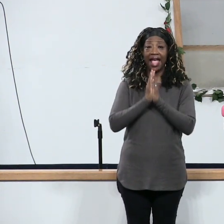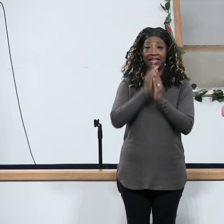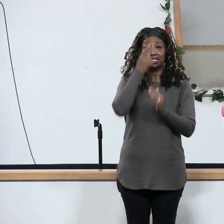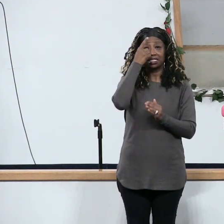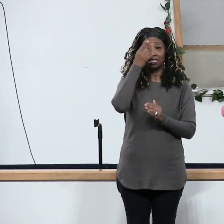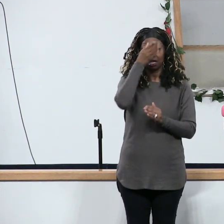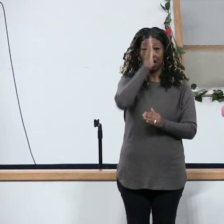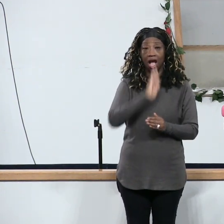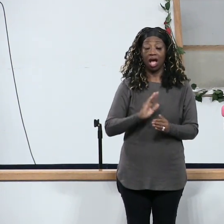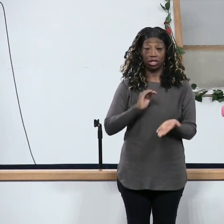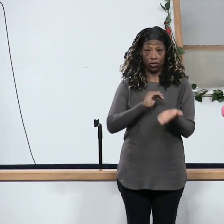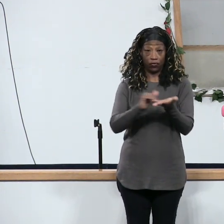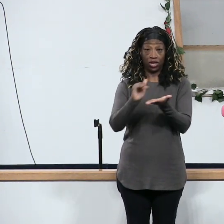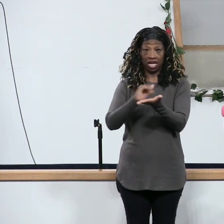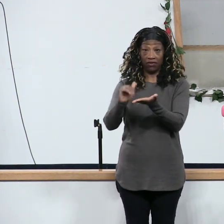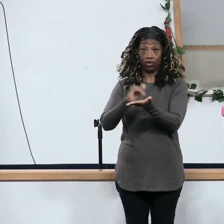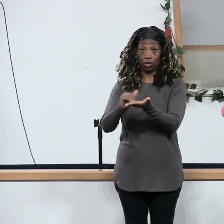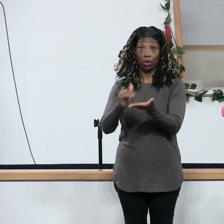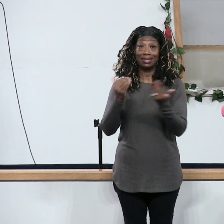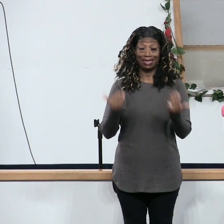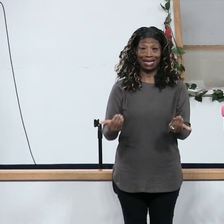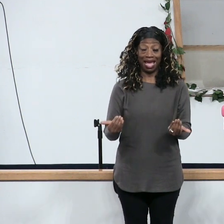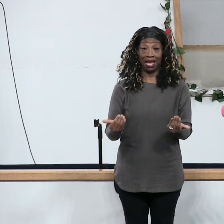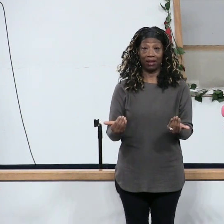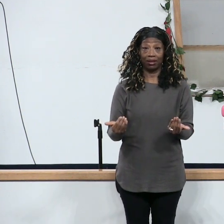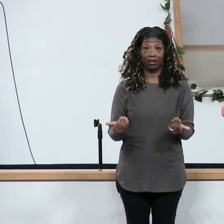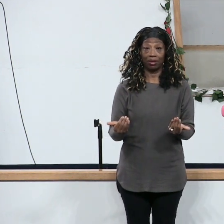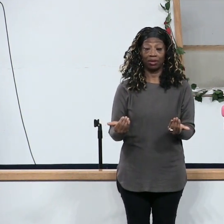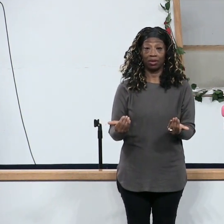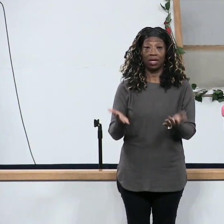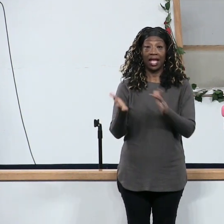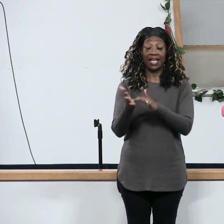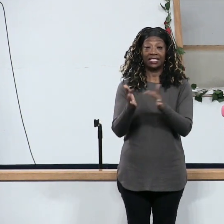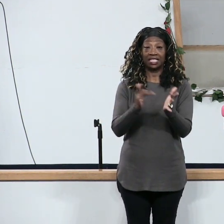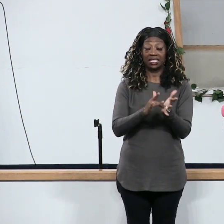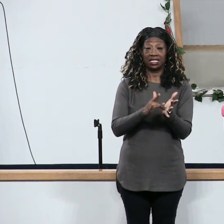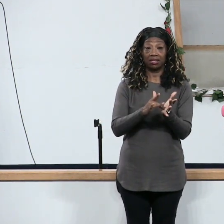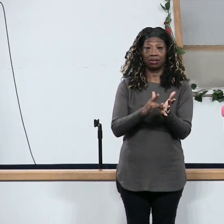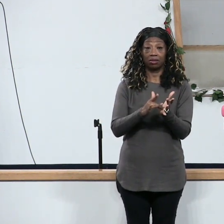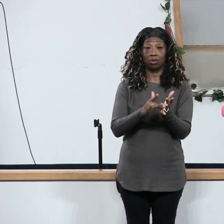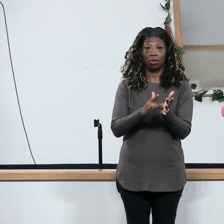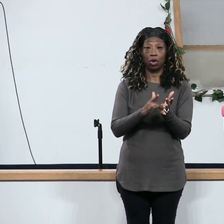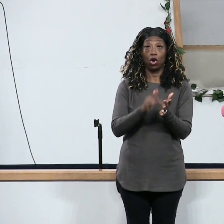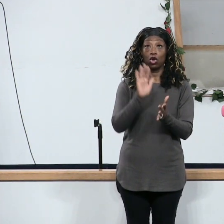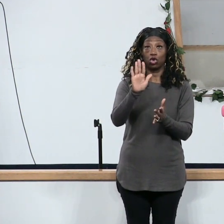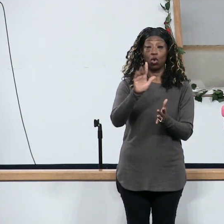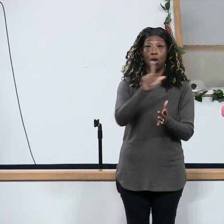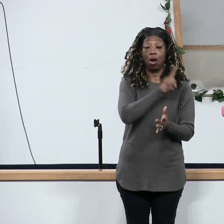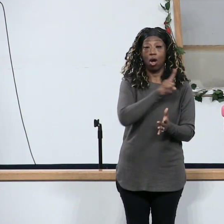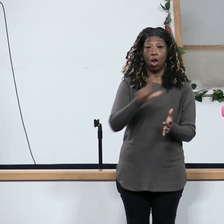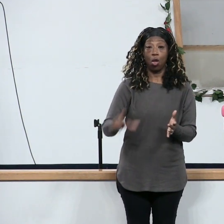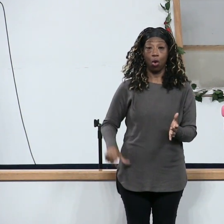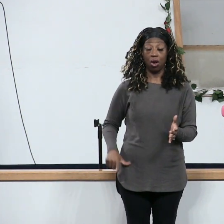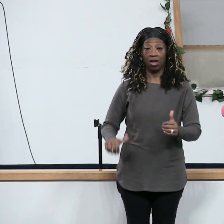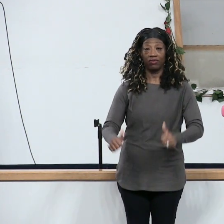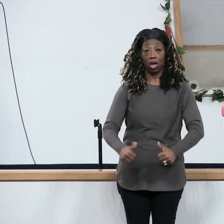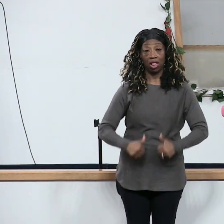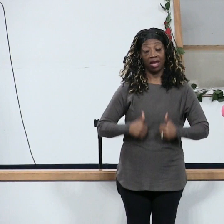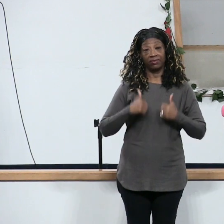you. Today, may Jesus, the Lord of your